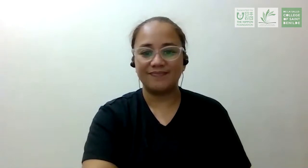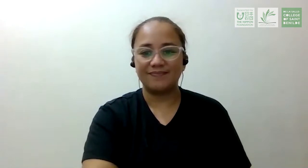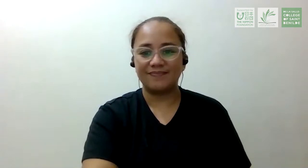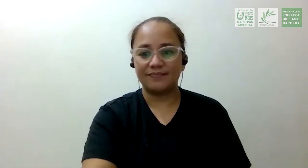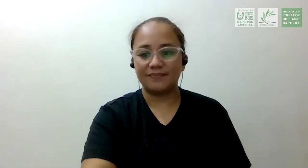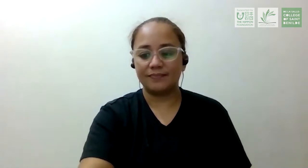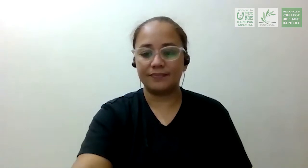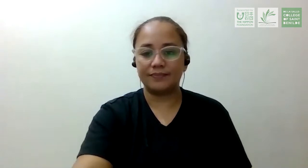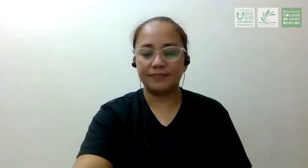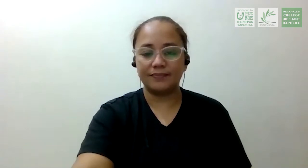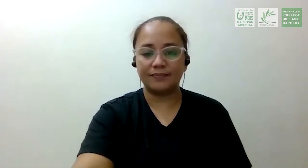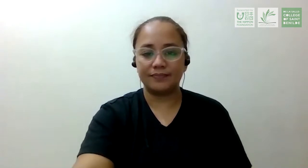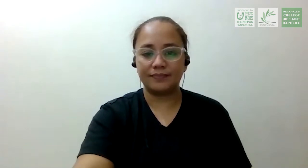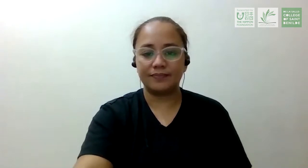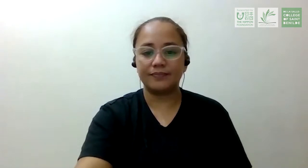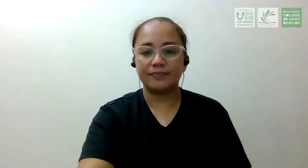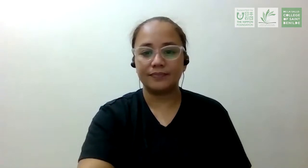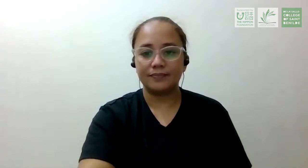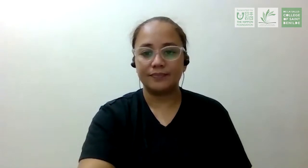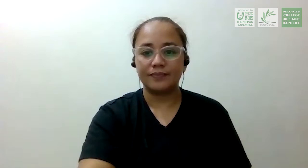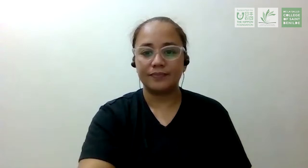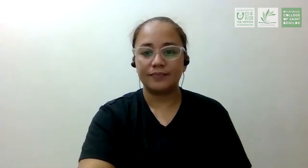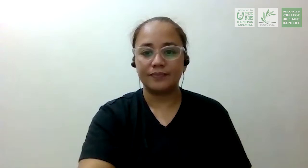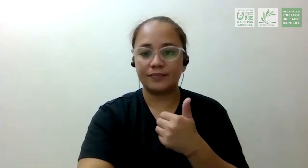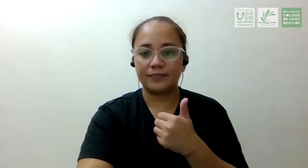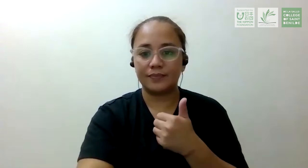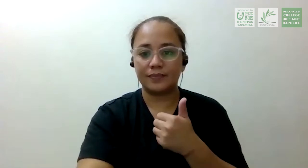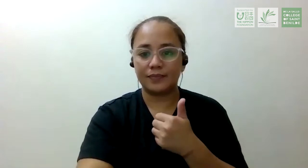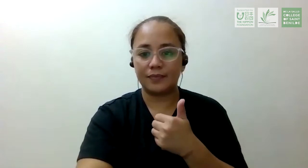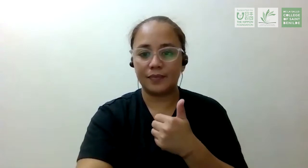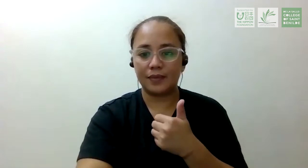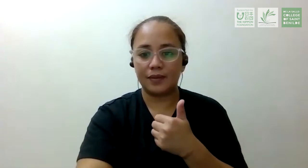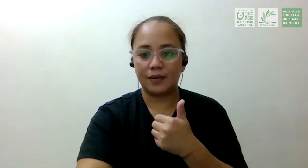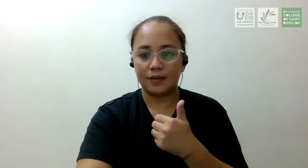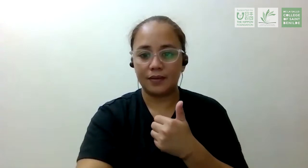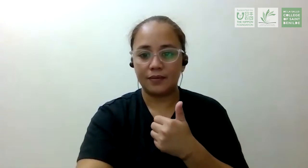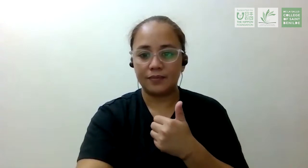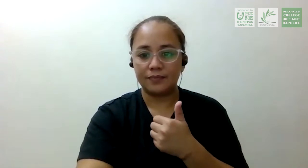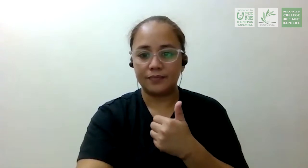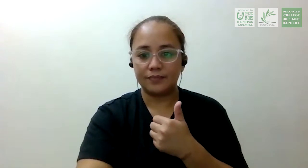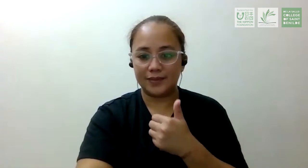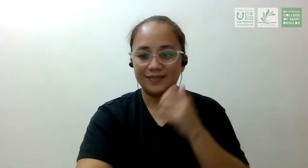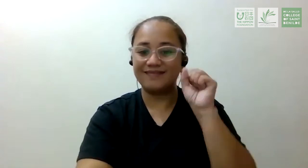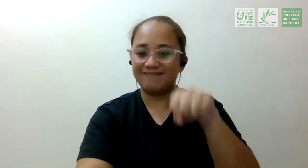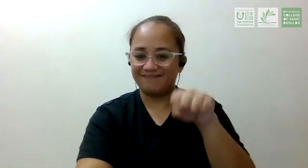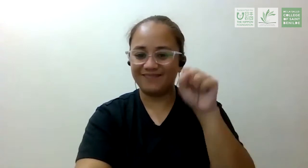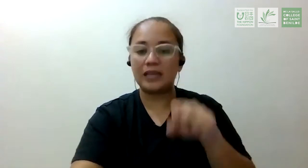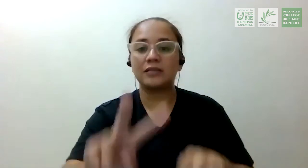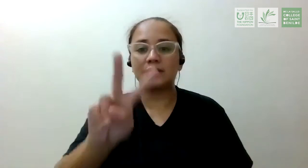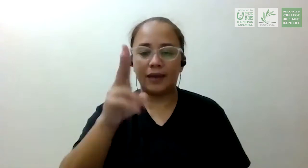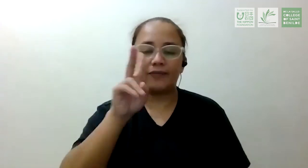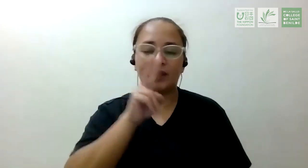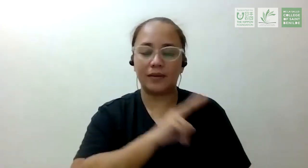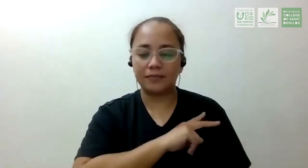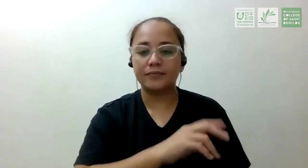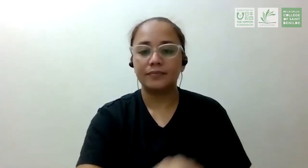Right, Vietnam. okay, First now, Japan, second Vietnam. yeah, second Vietnam.